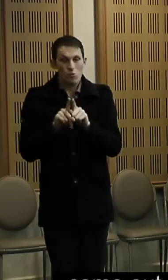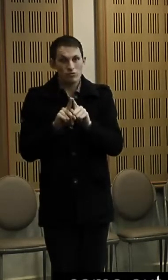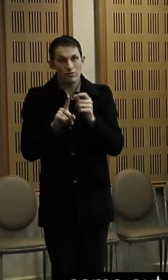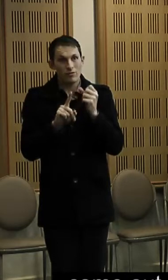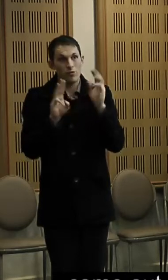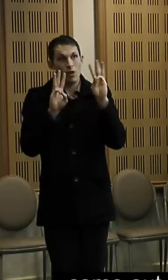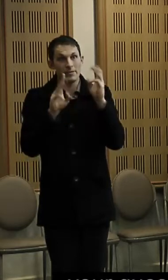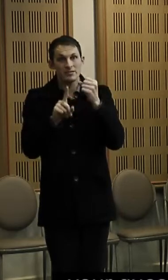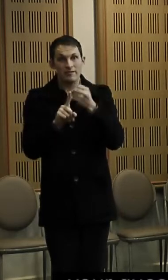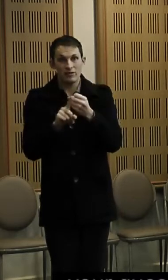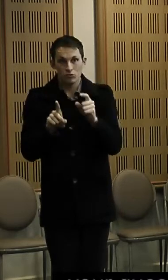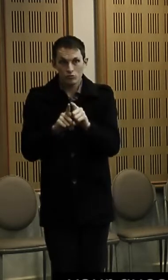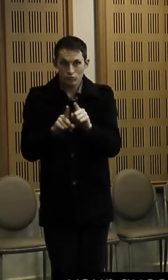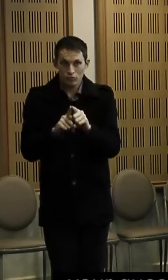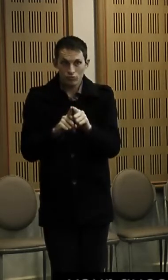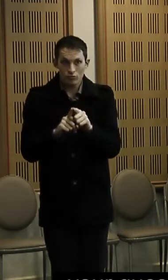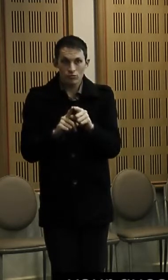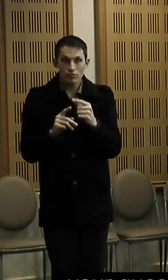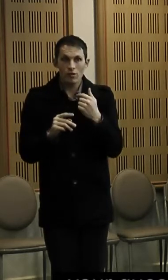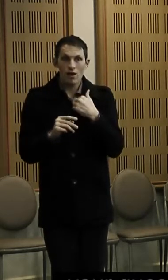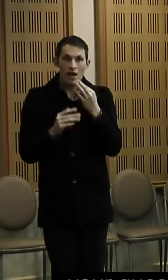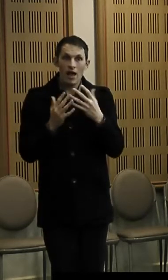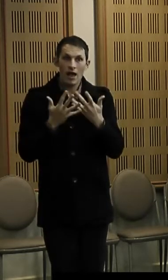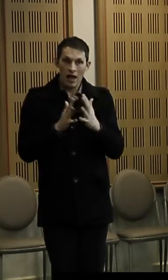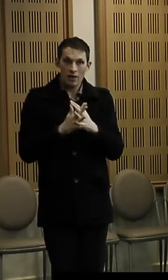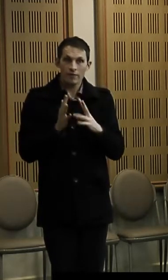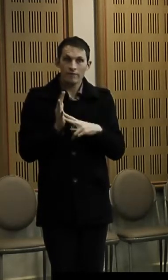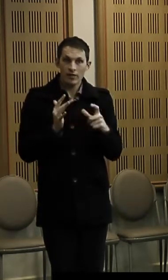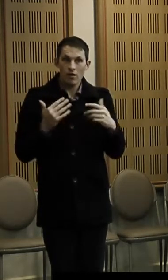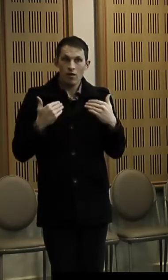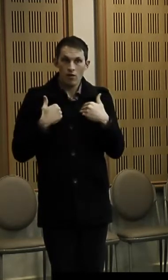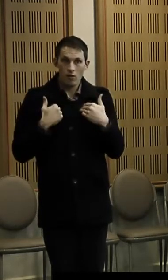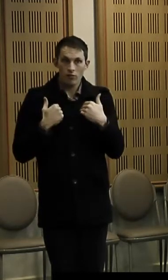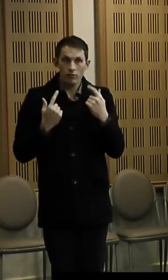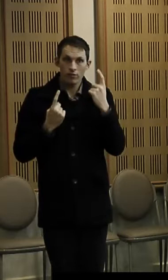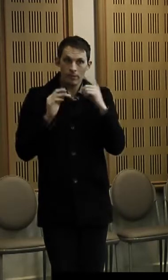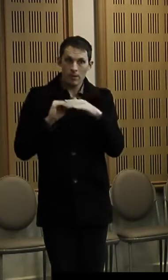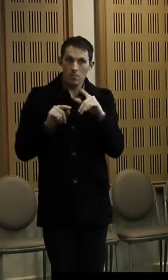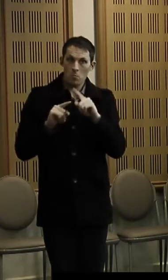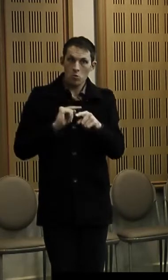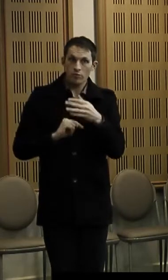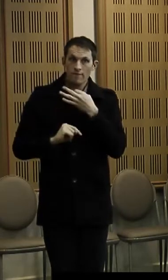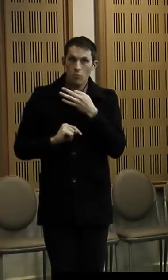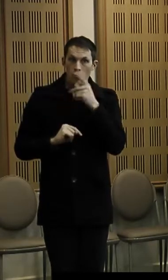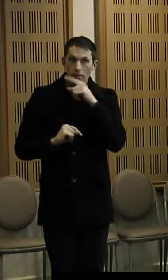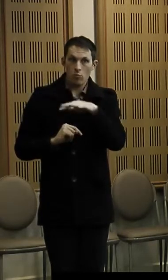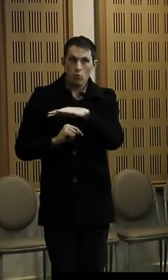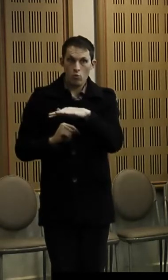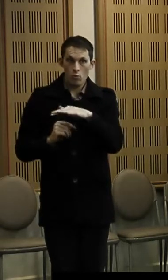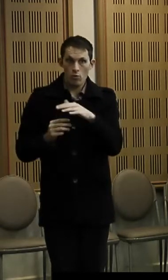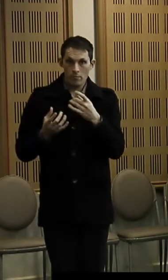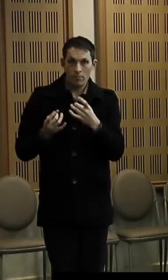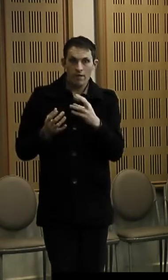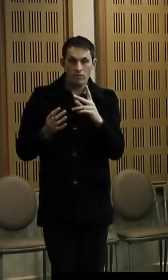that's part of it. Like, how is VicHealth preparing some of the most vulnerable people for climate, as well